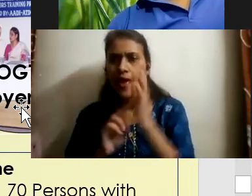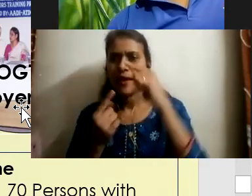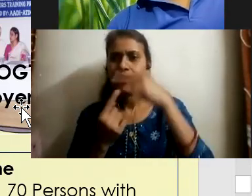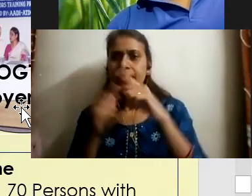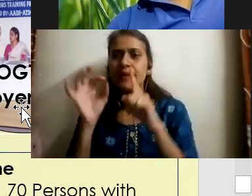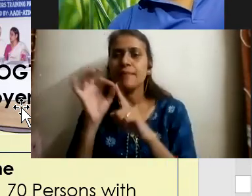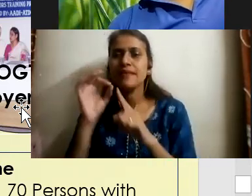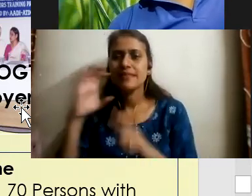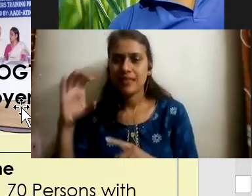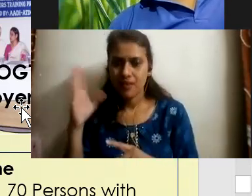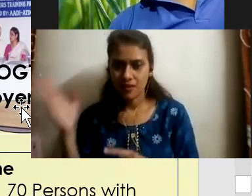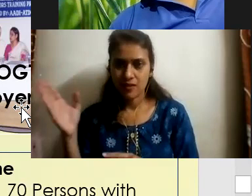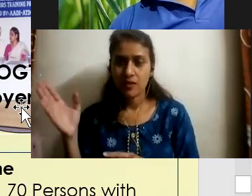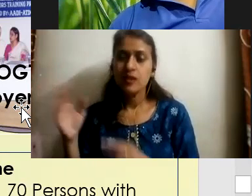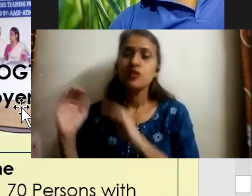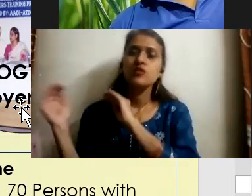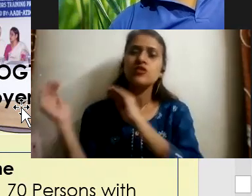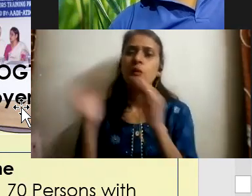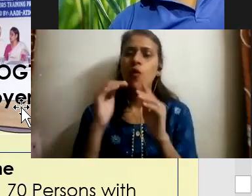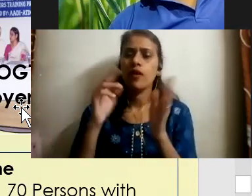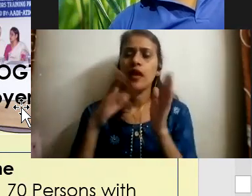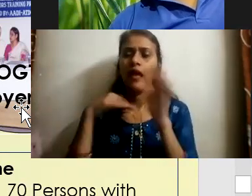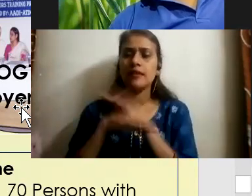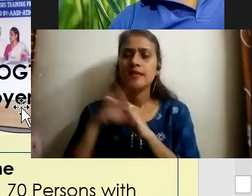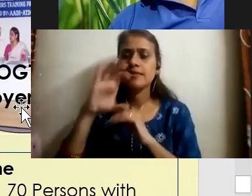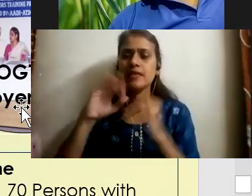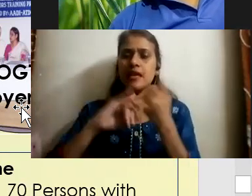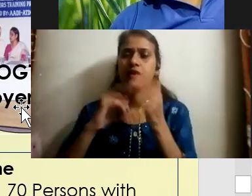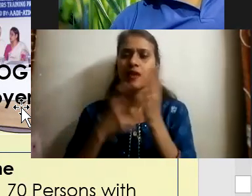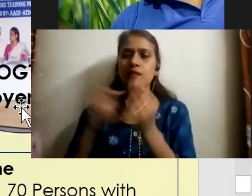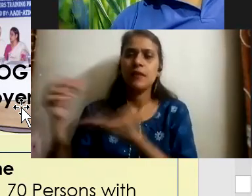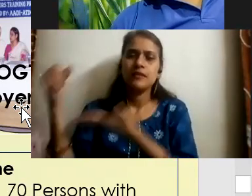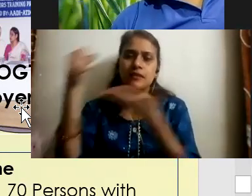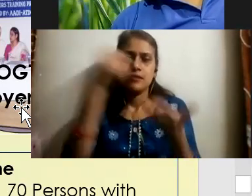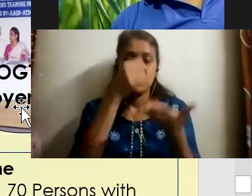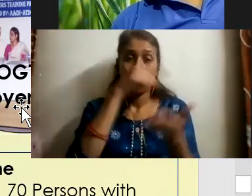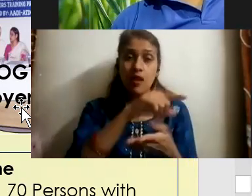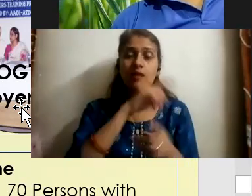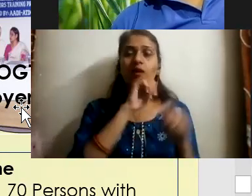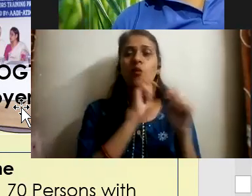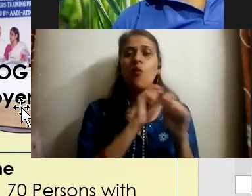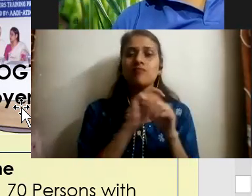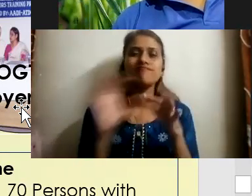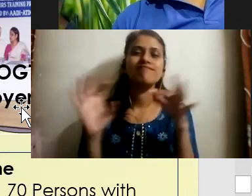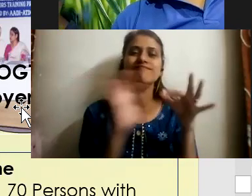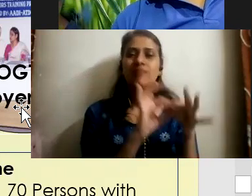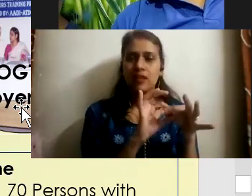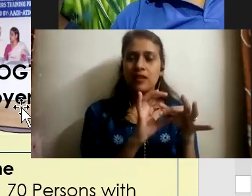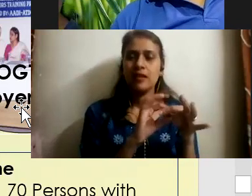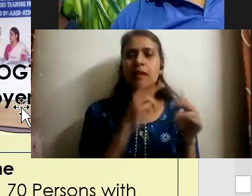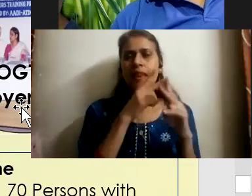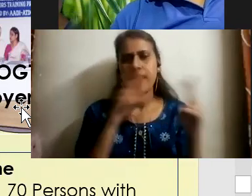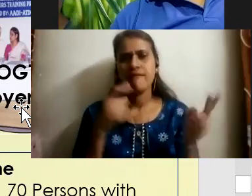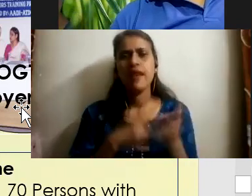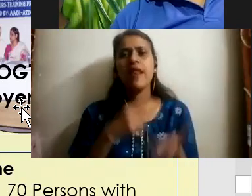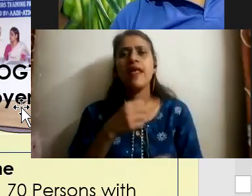had this garment industry to take for training. And so the institutions which are in the rehab sector